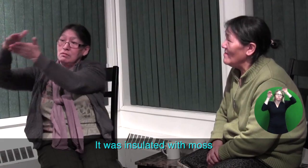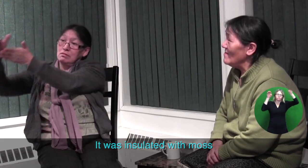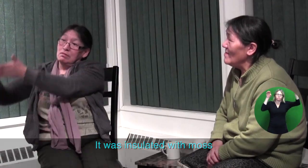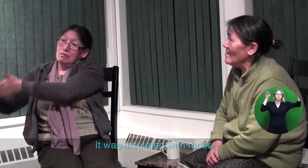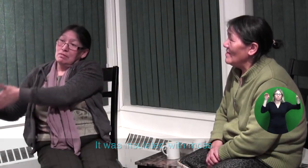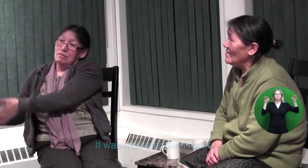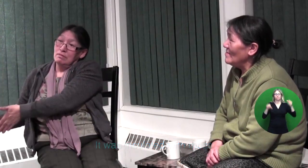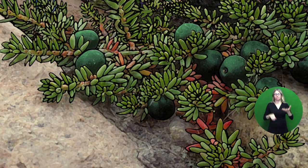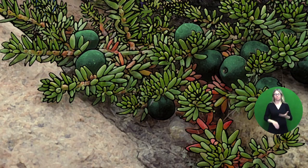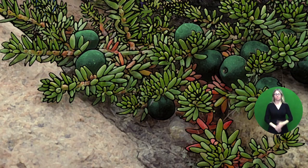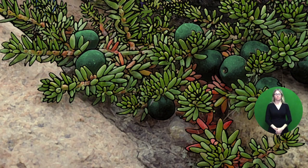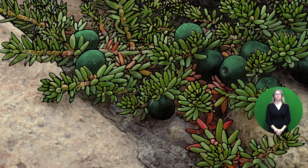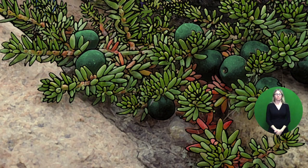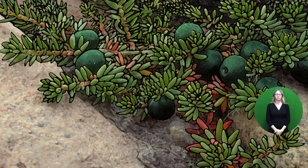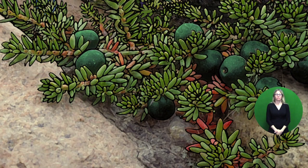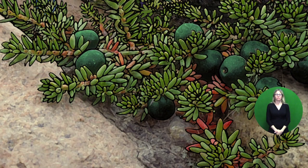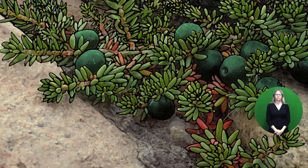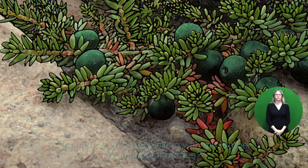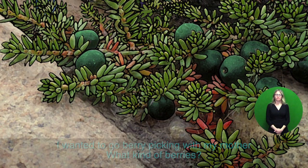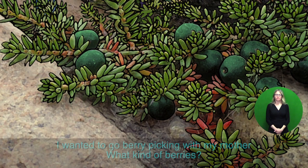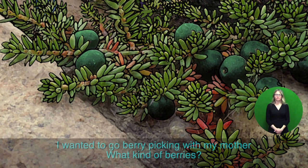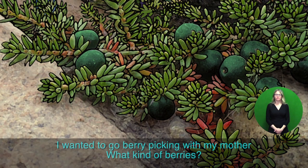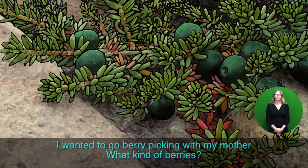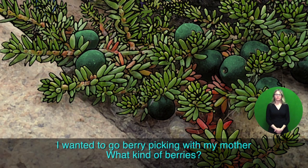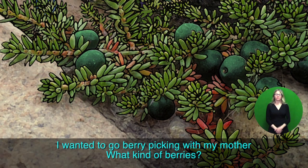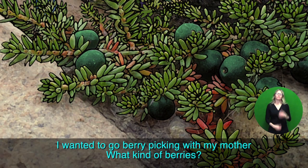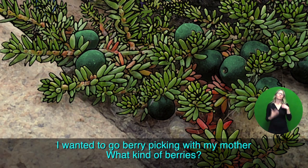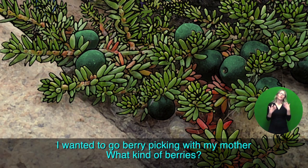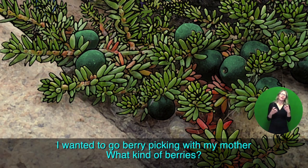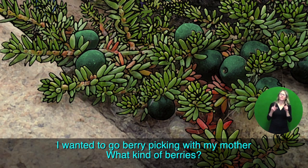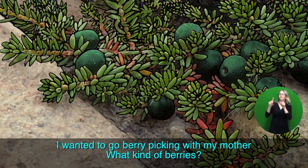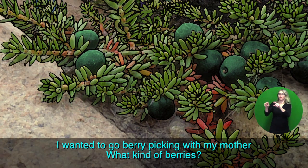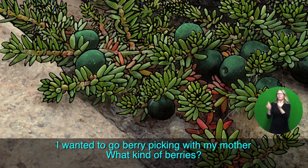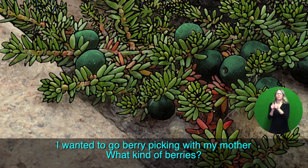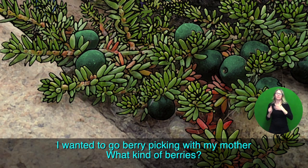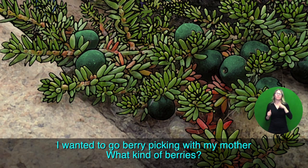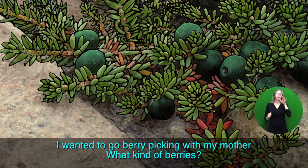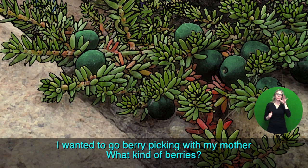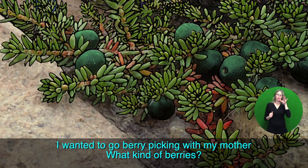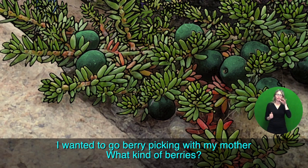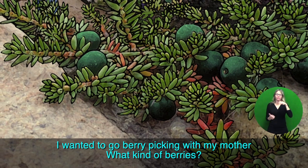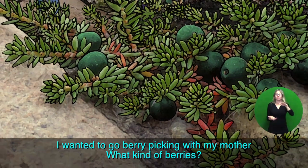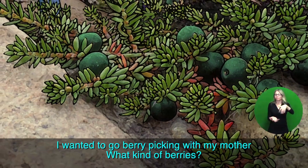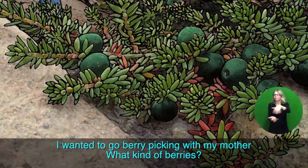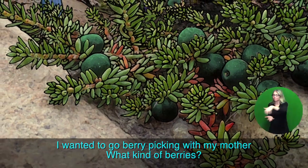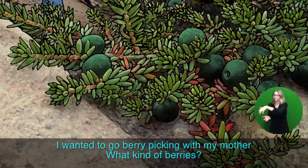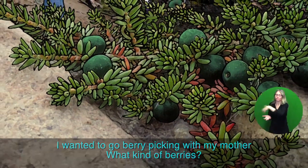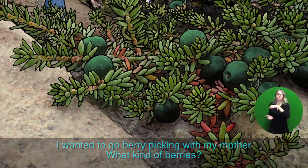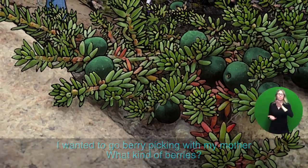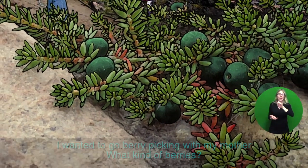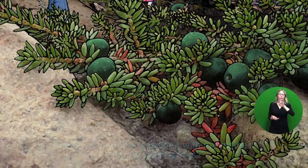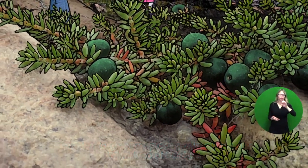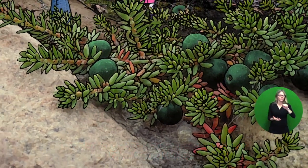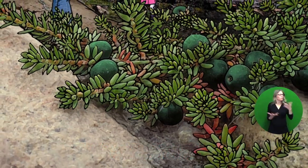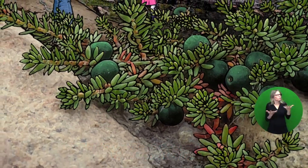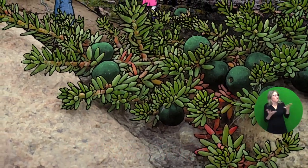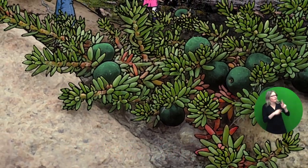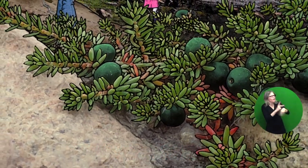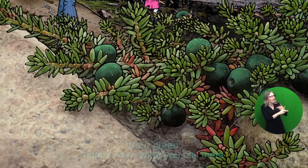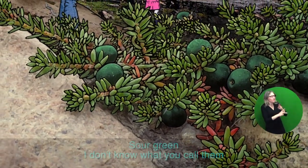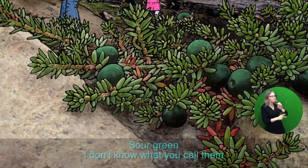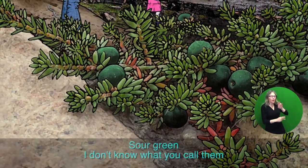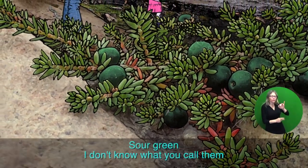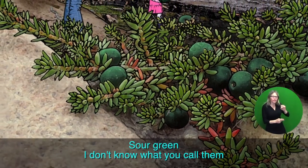Okay. Yeah. I wanted to go berry picking with my mother, so she went there and. What kind of berries are